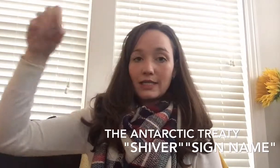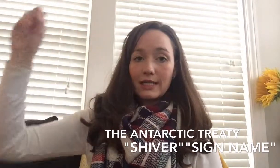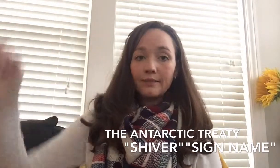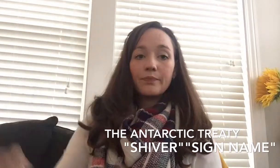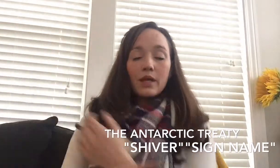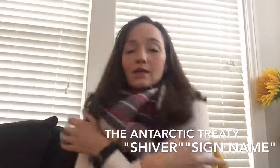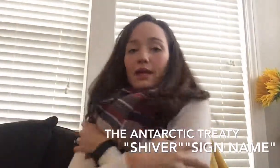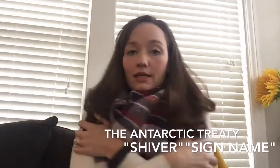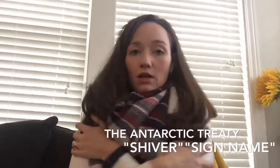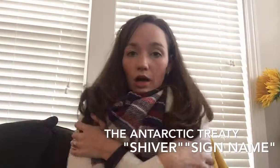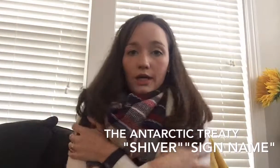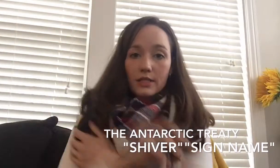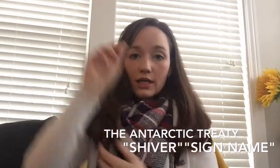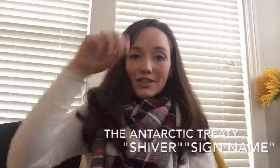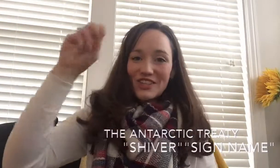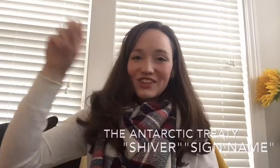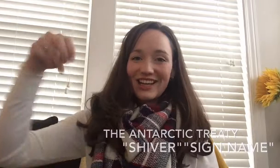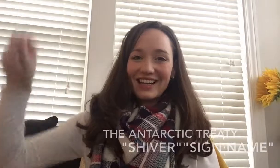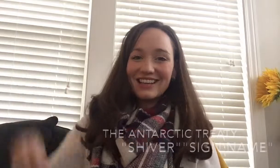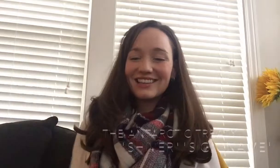treaty. The Antarctic Treaty.